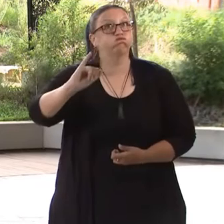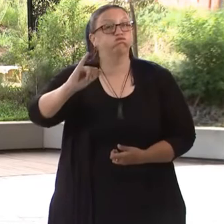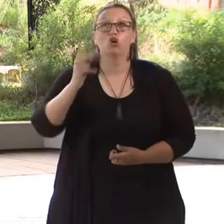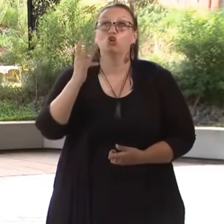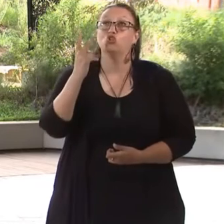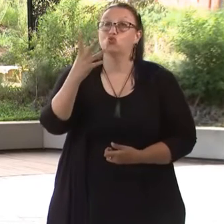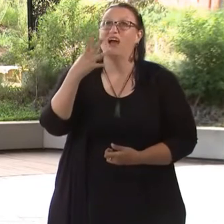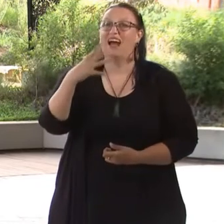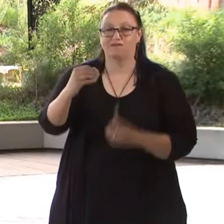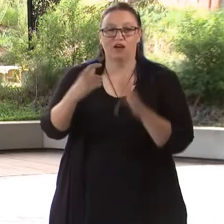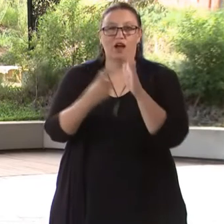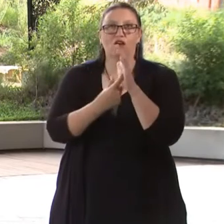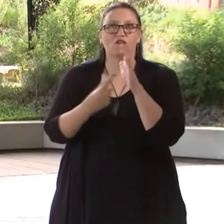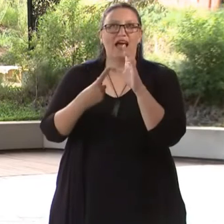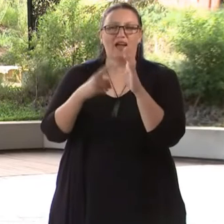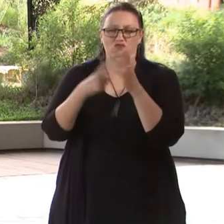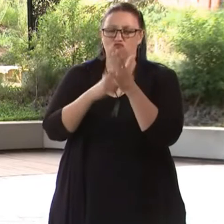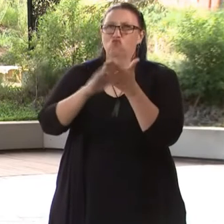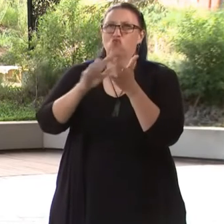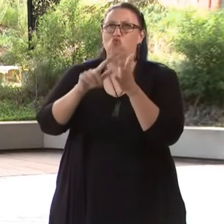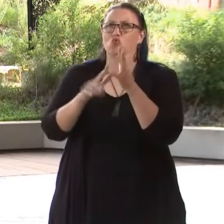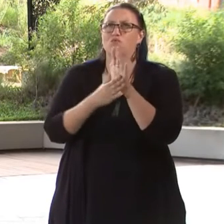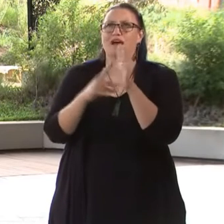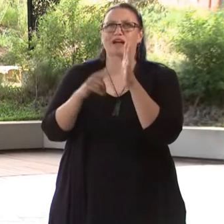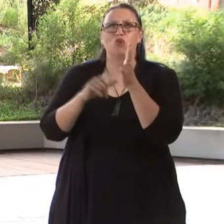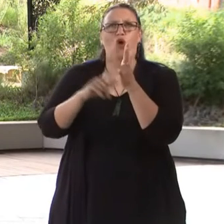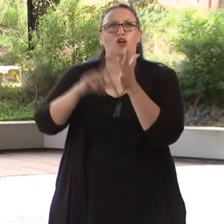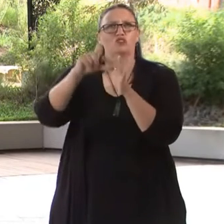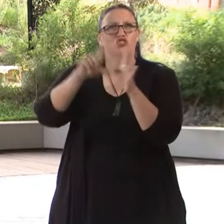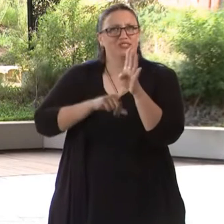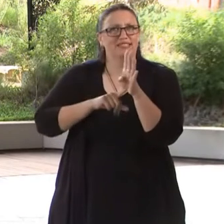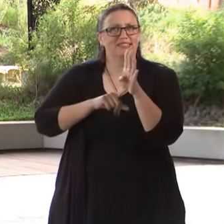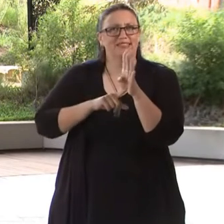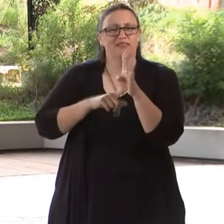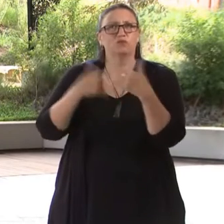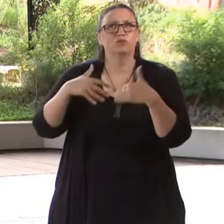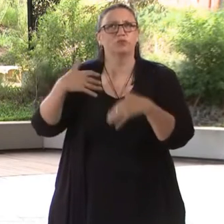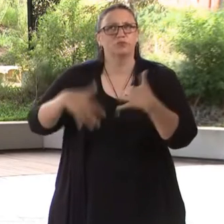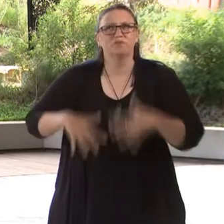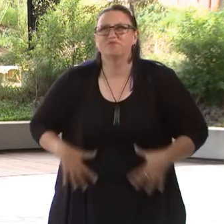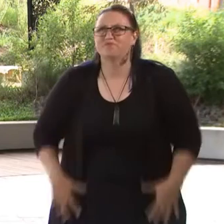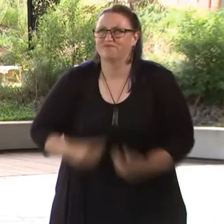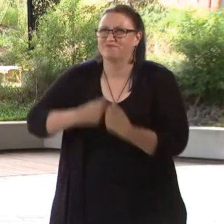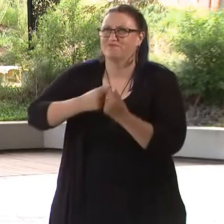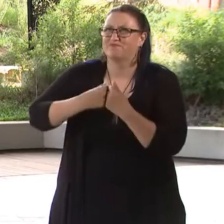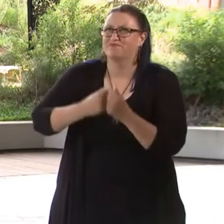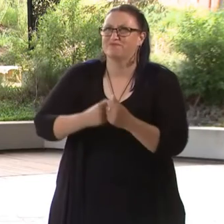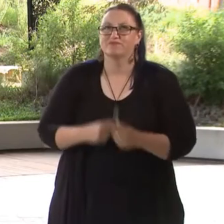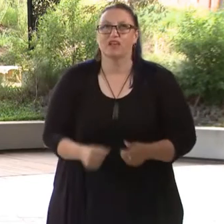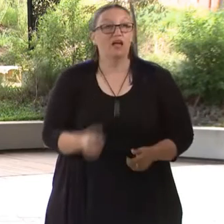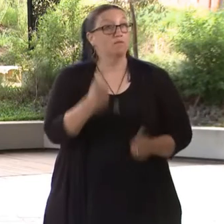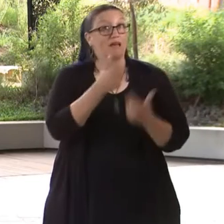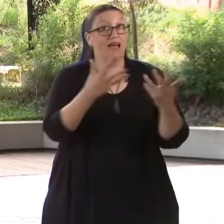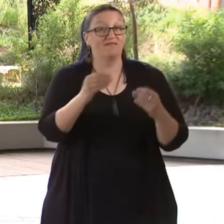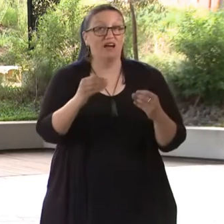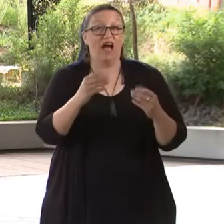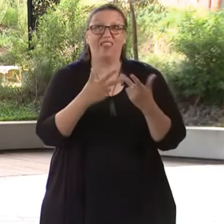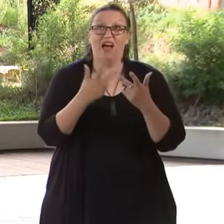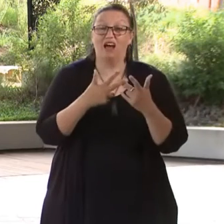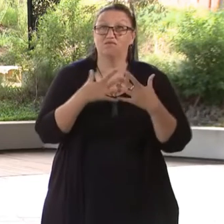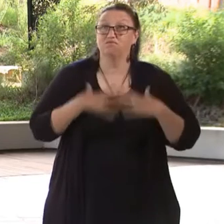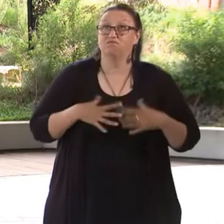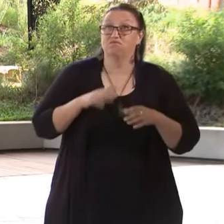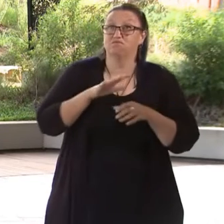significant rheumatological diseases, 3 had other autoimmune diseases, 4 had severe liver disease, 4